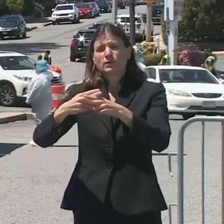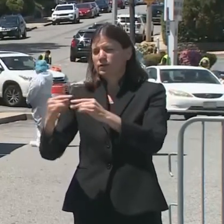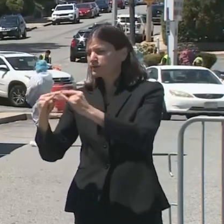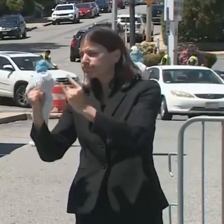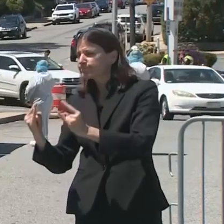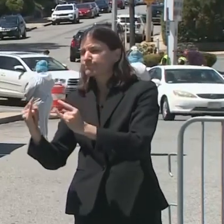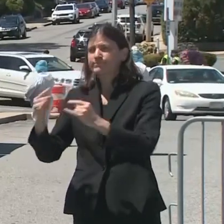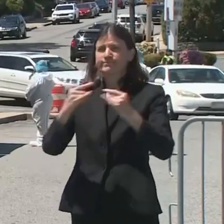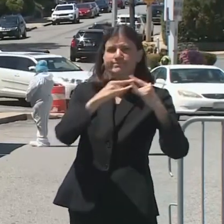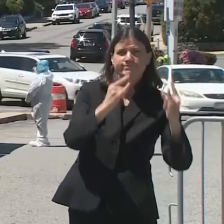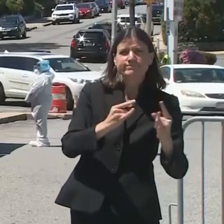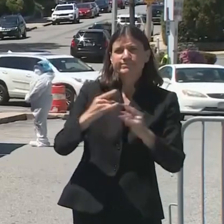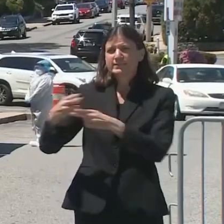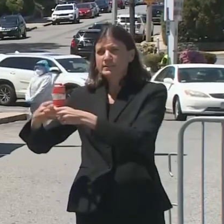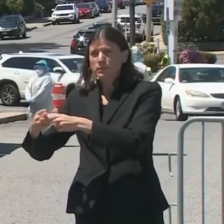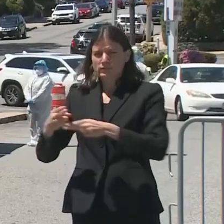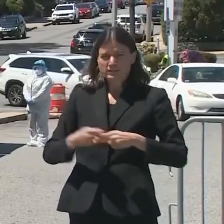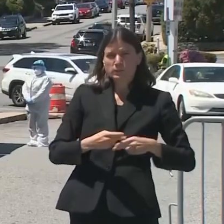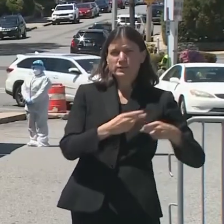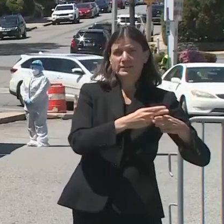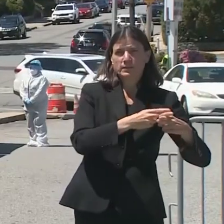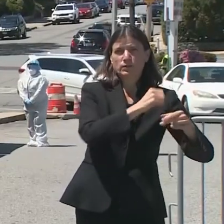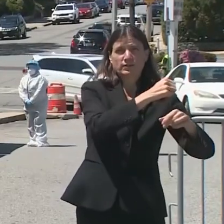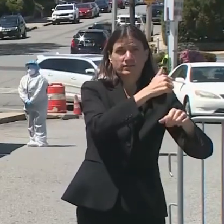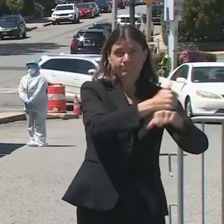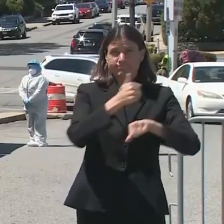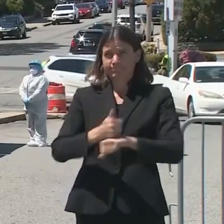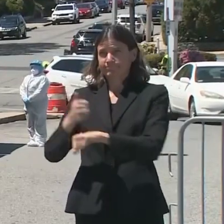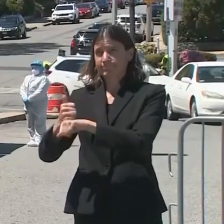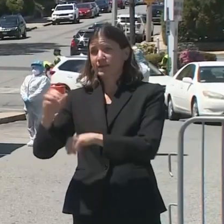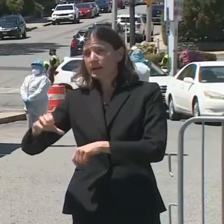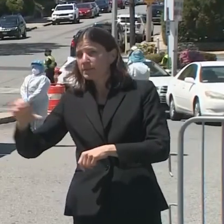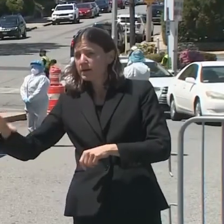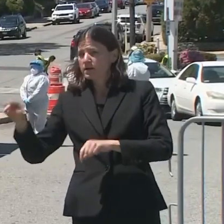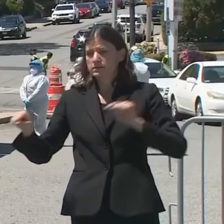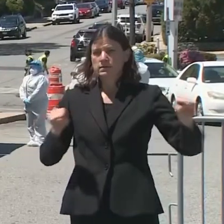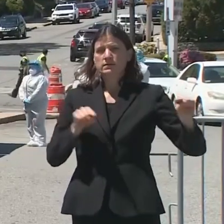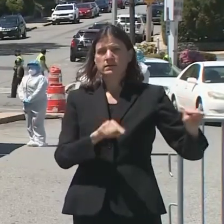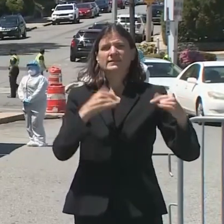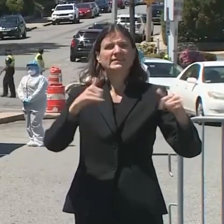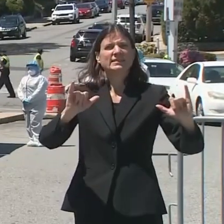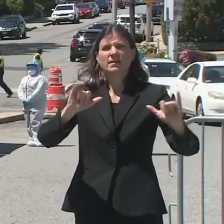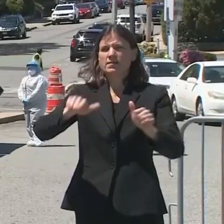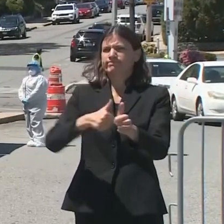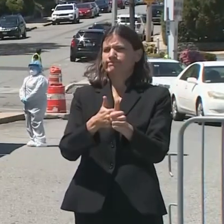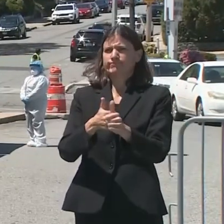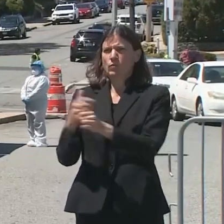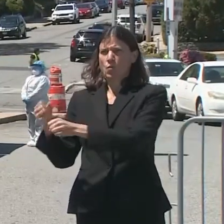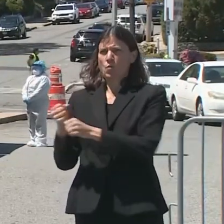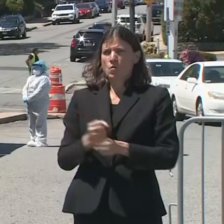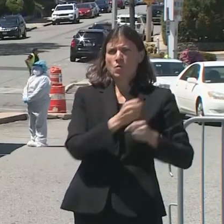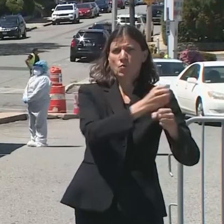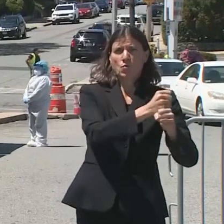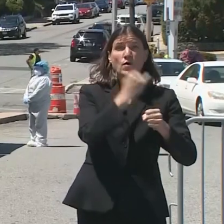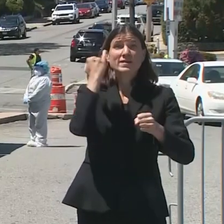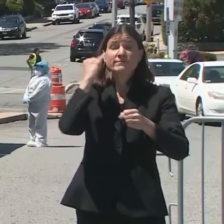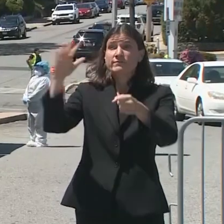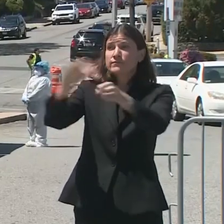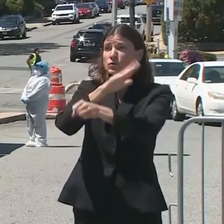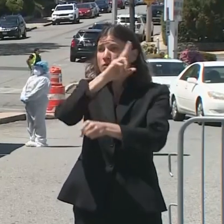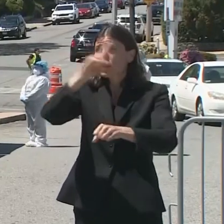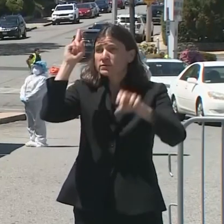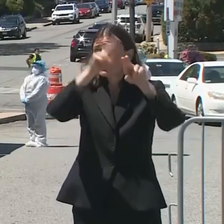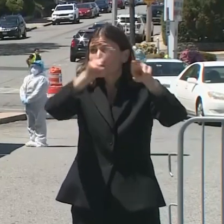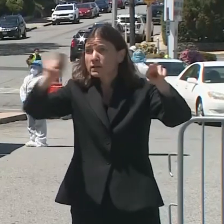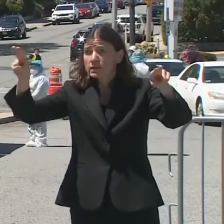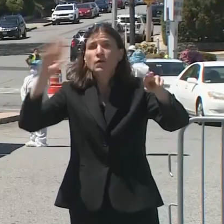Obviously, those trends are particularly important to us because they have a lot to do with hospitals' ability to get back into the business of doing the stuff